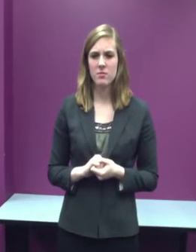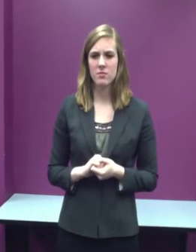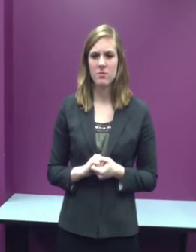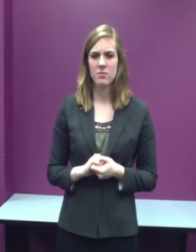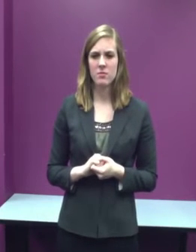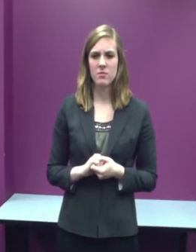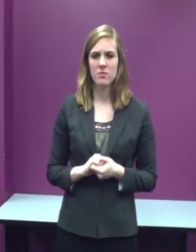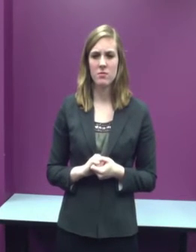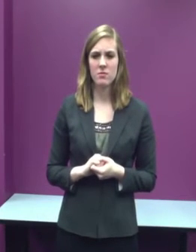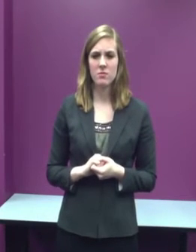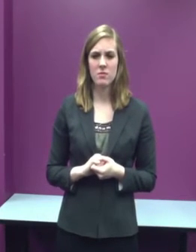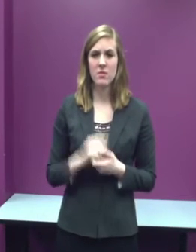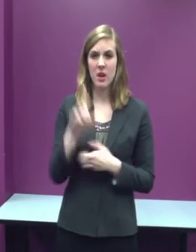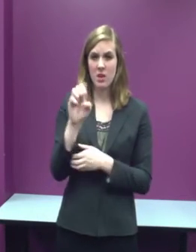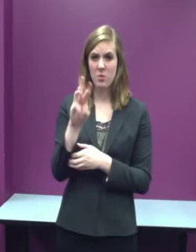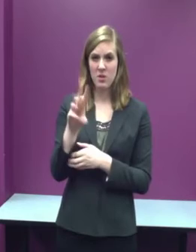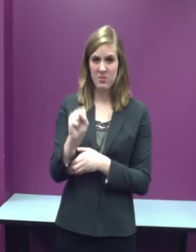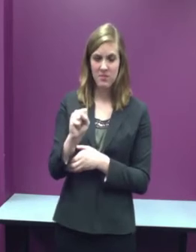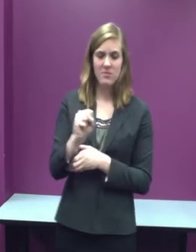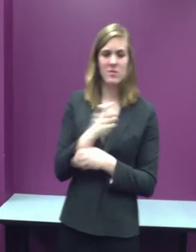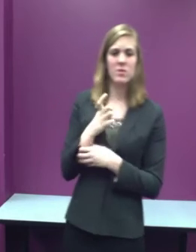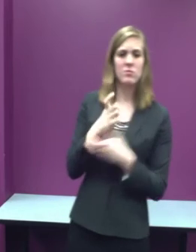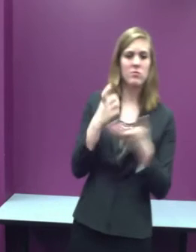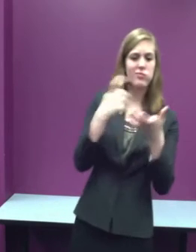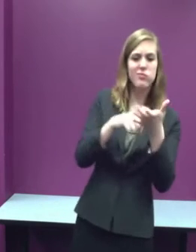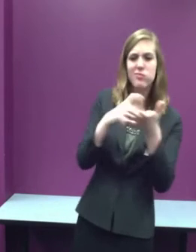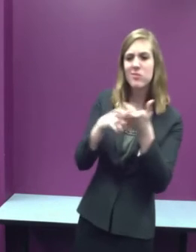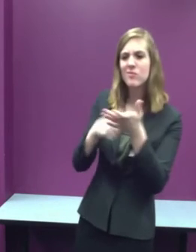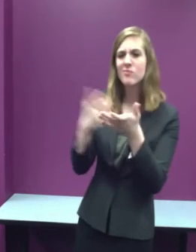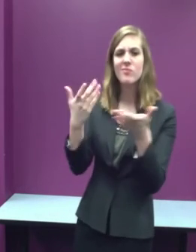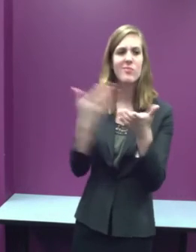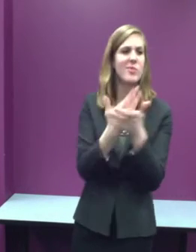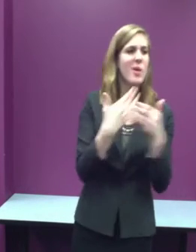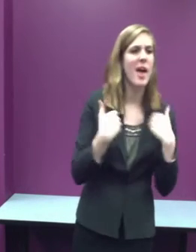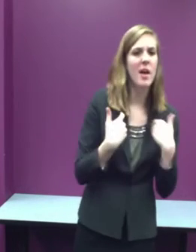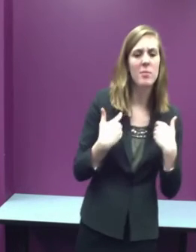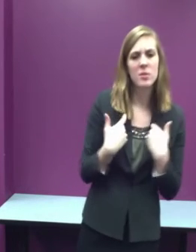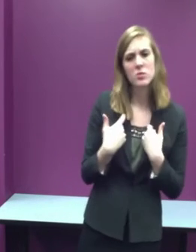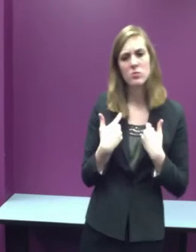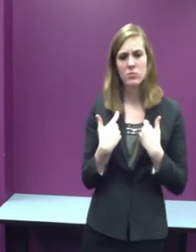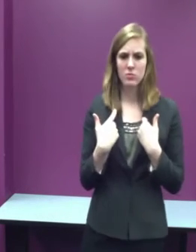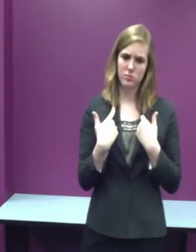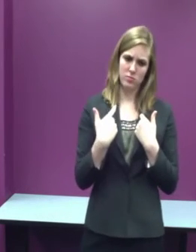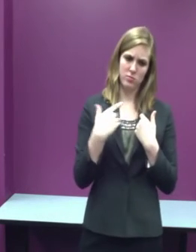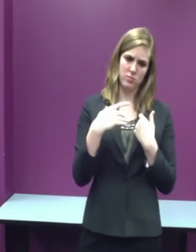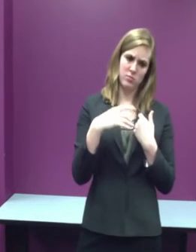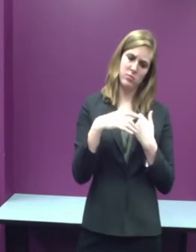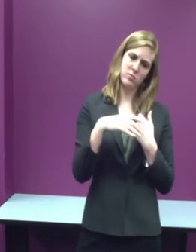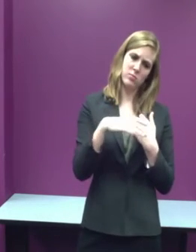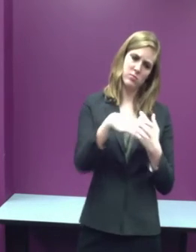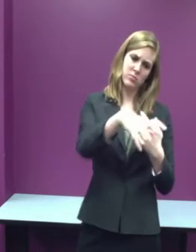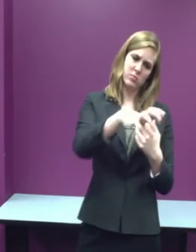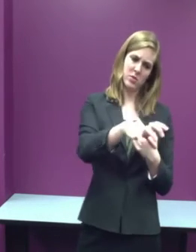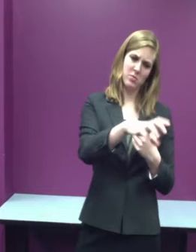animals that barked, like little toy dogs, he wrote. They would be named prairie